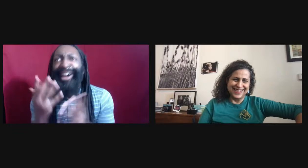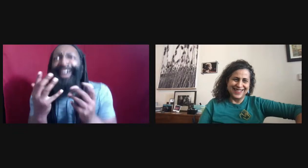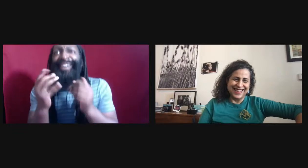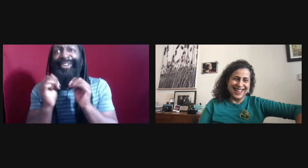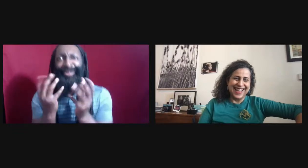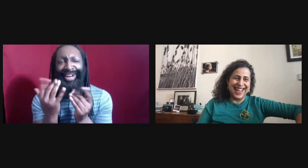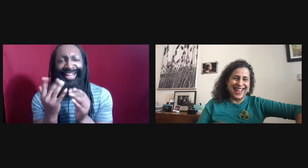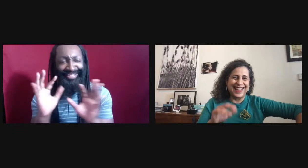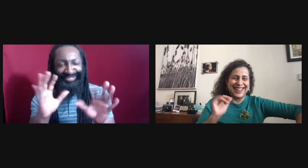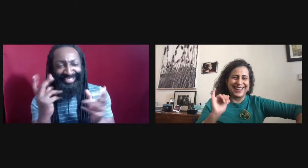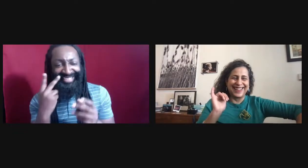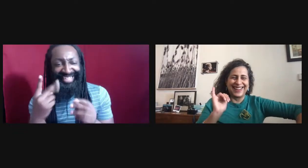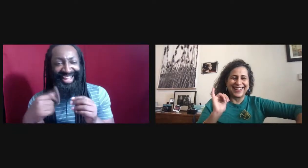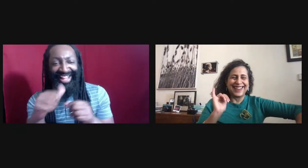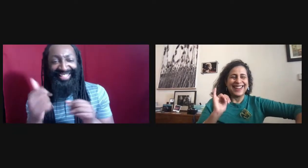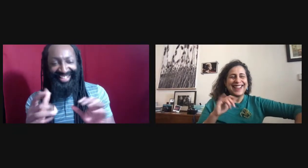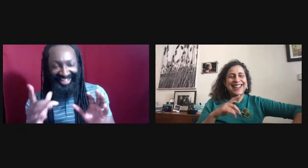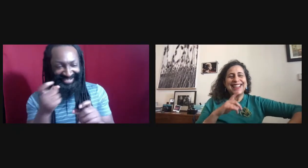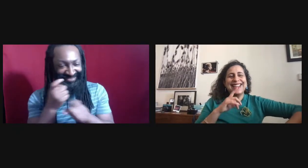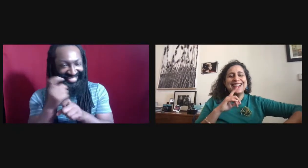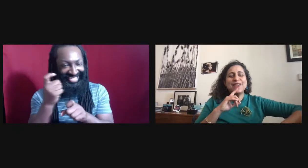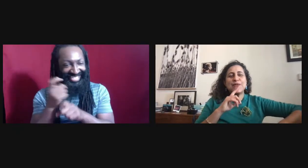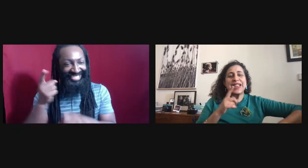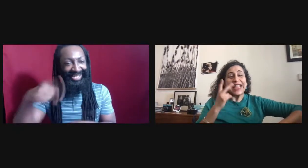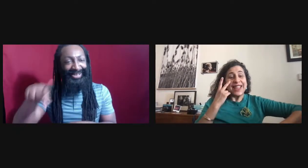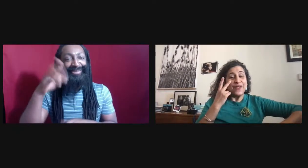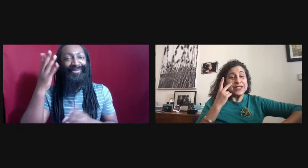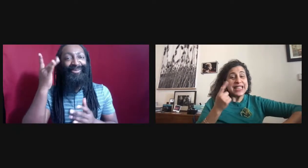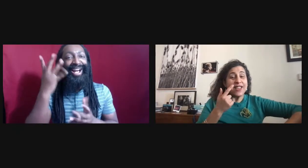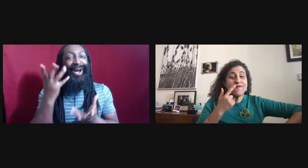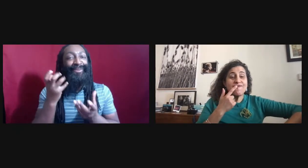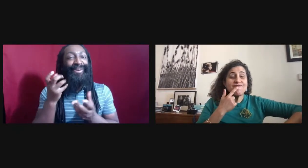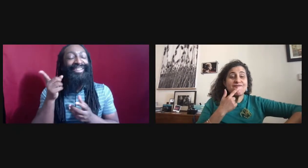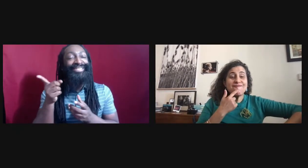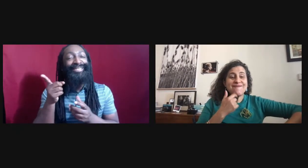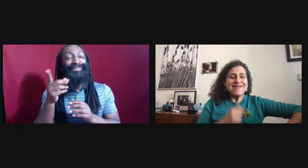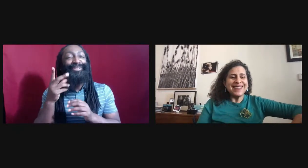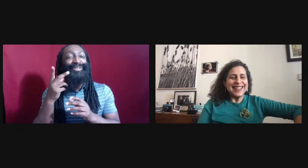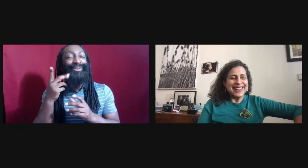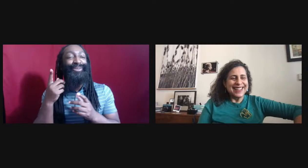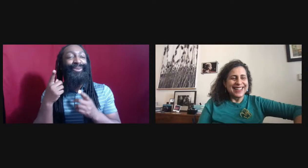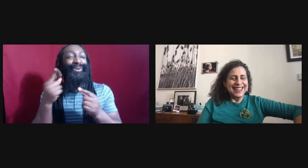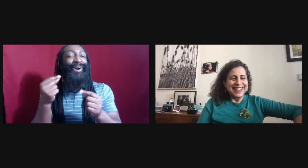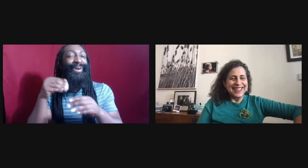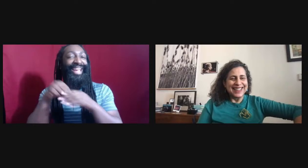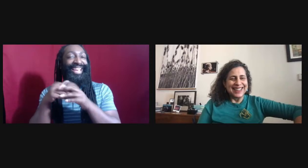I'm giving a tease to the audience. They're like, wait, hold on. You know, they're hanging on, but.